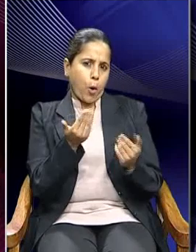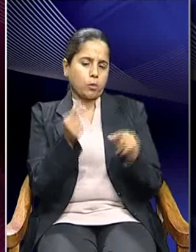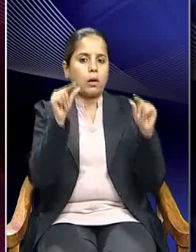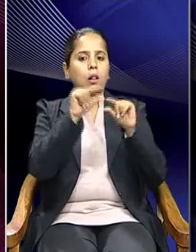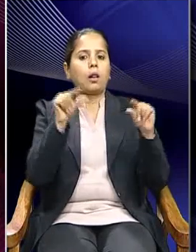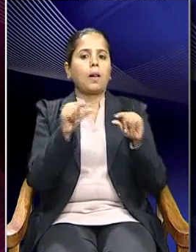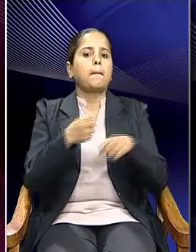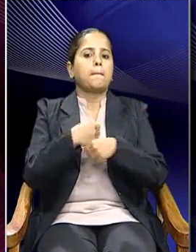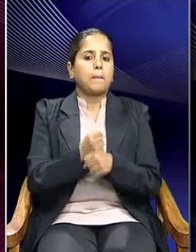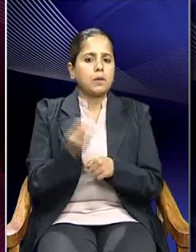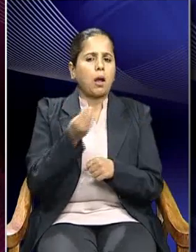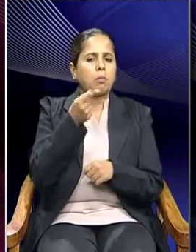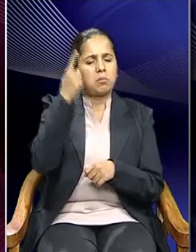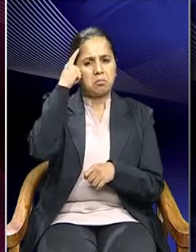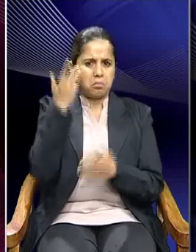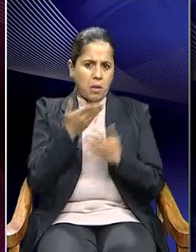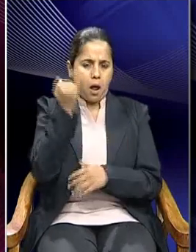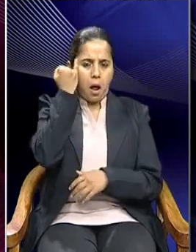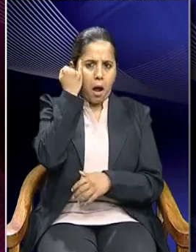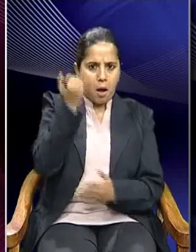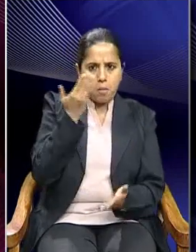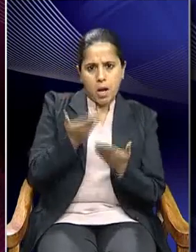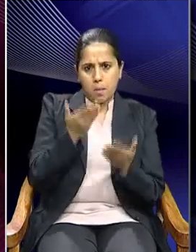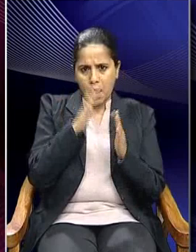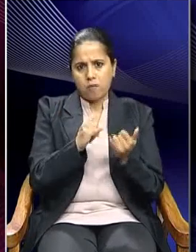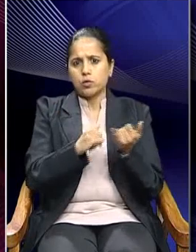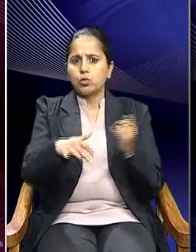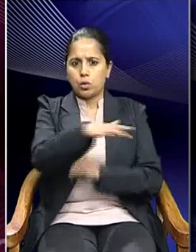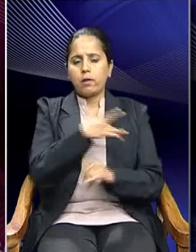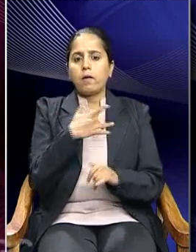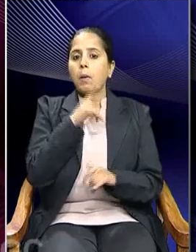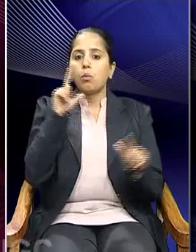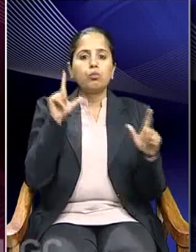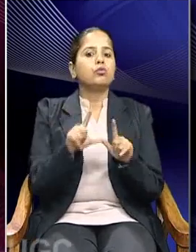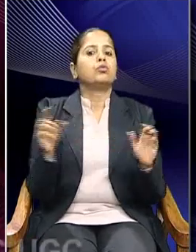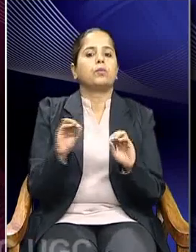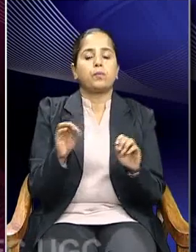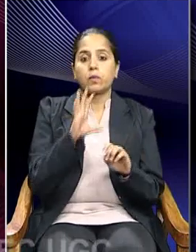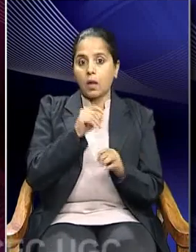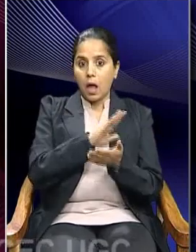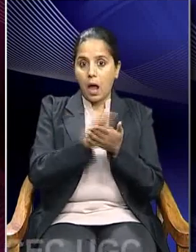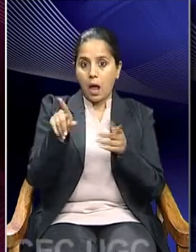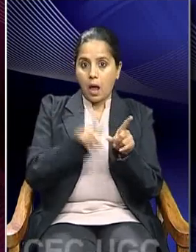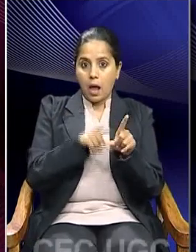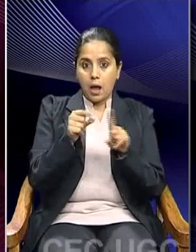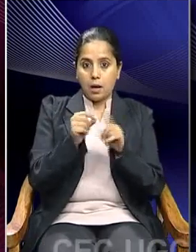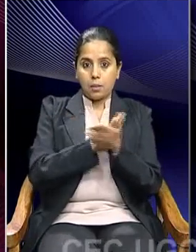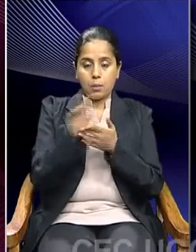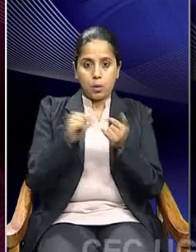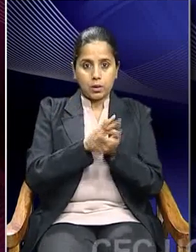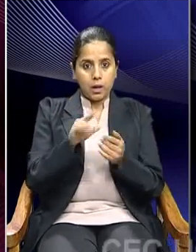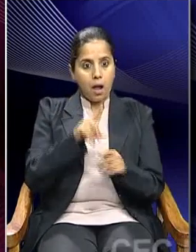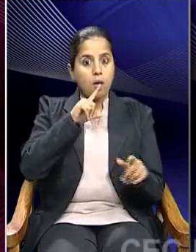assumptions, certain ideas which exist in society. Once the hypotheses are analyzed